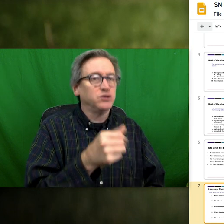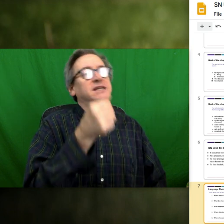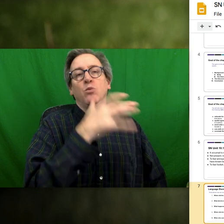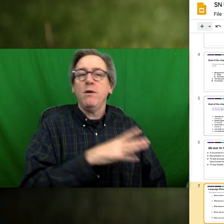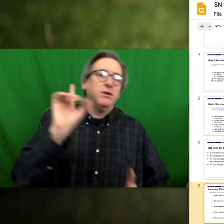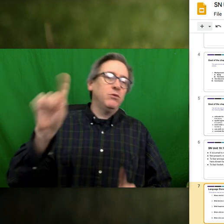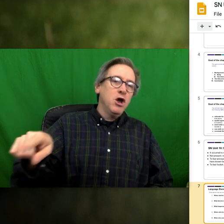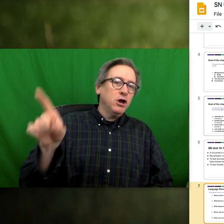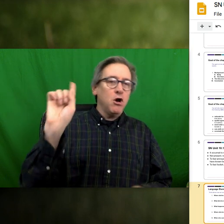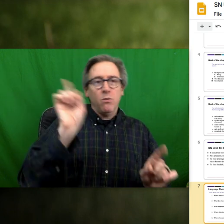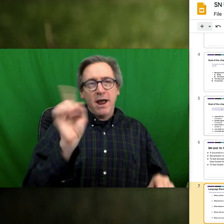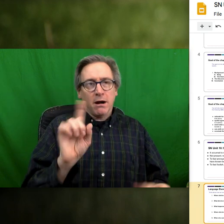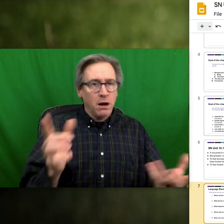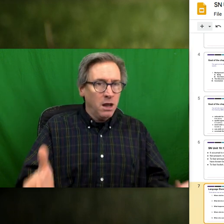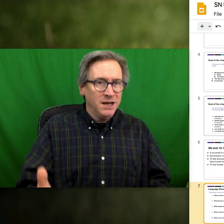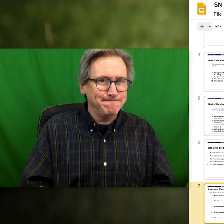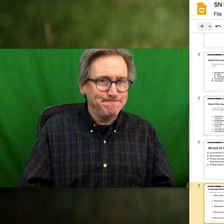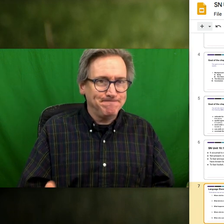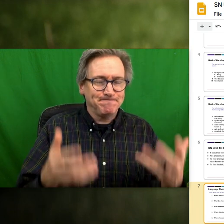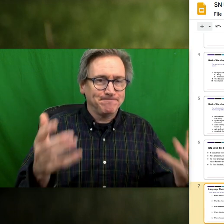because if you just say, woman, go where?